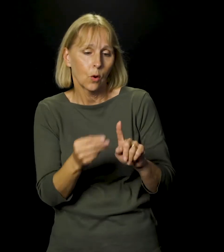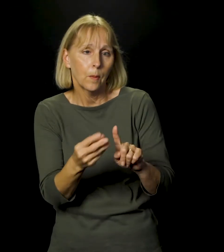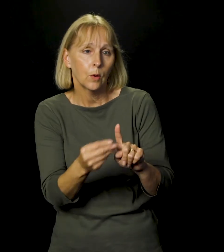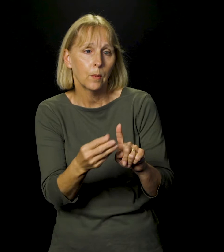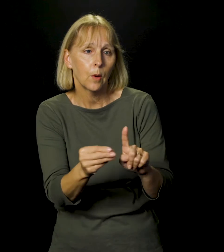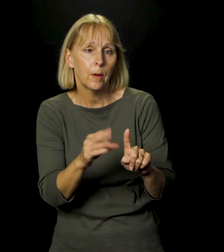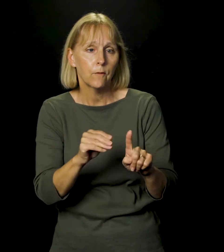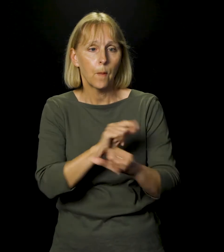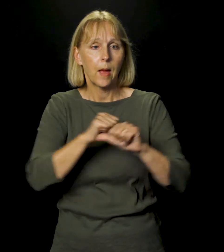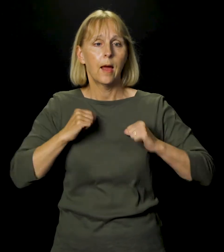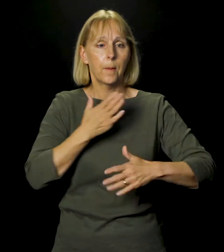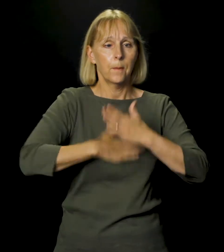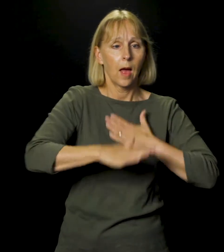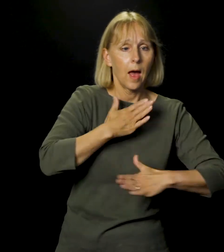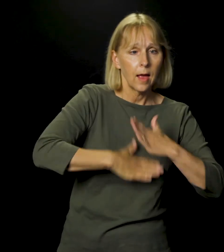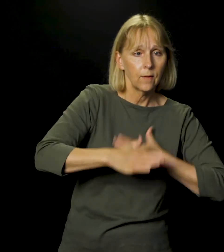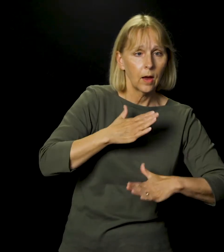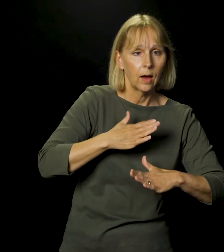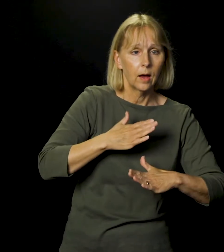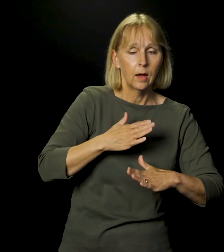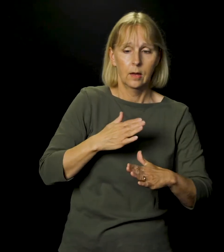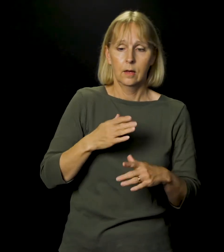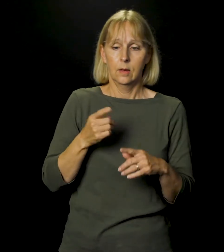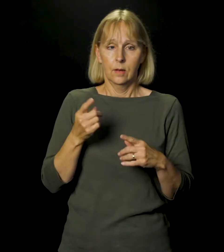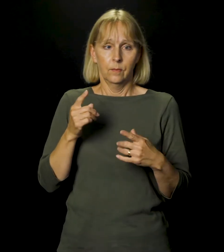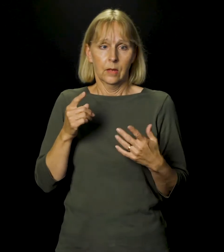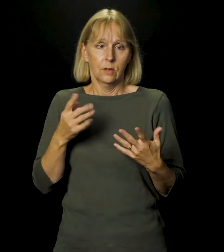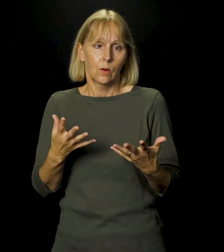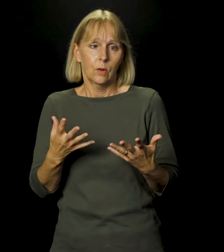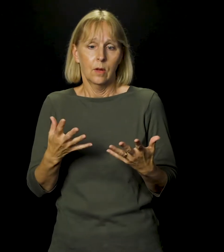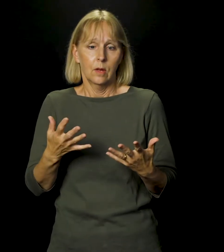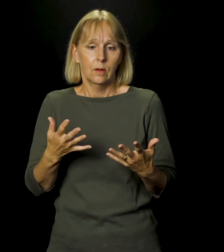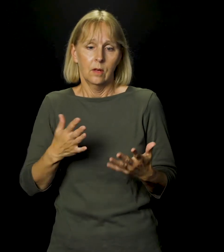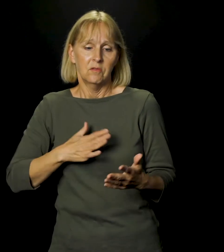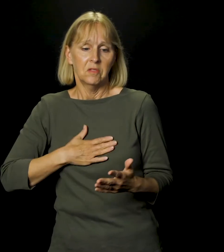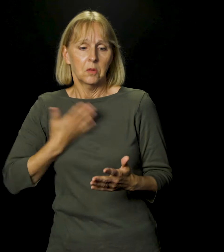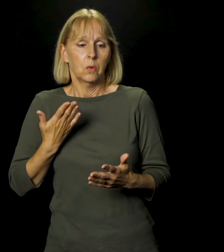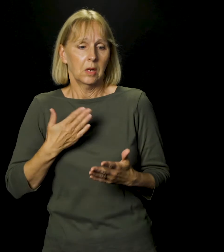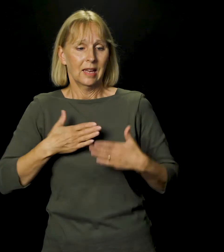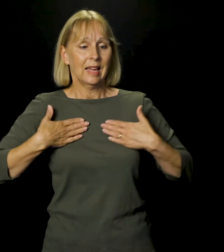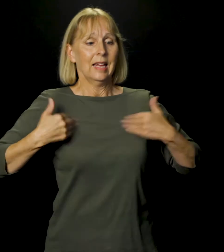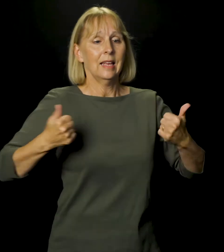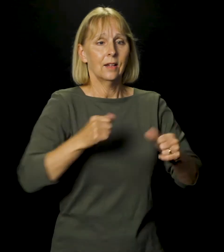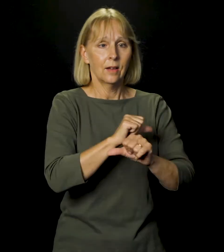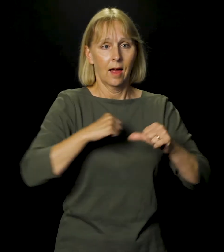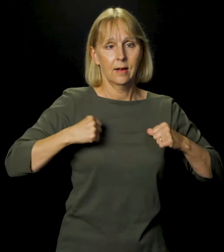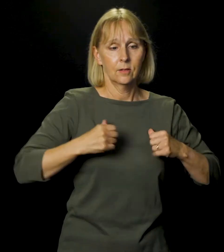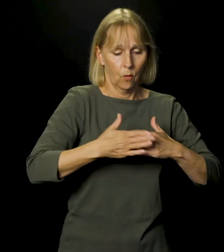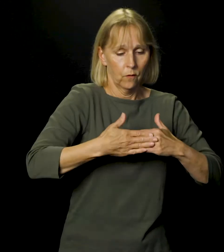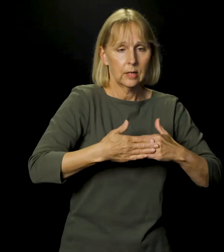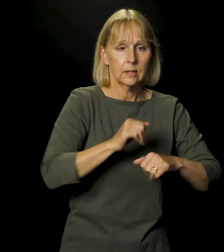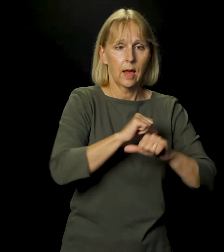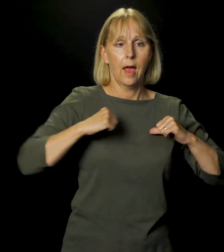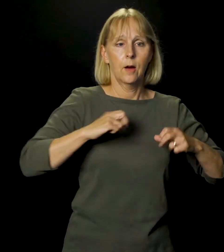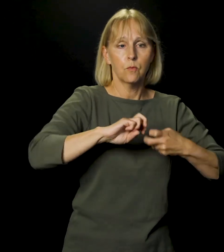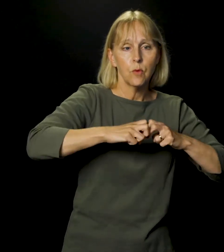that we would agree that isn't helpful, like we're broken in that way. And it doesn't want to heal that or solve that or speak into that. It